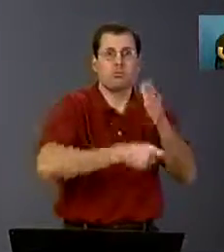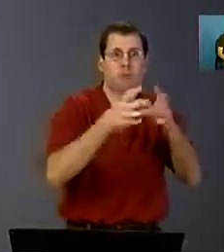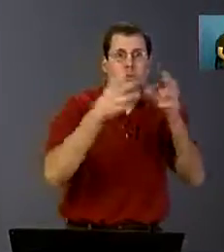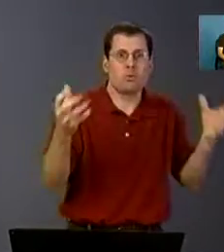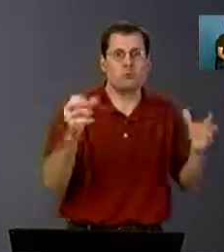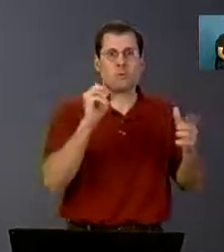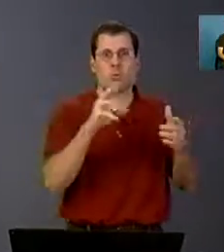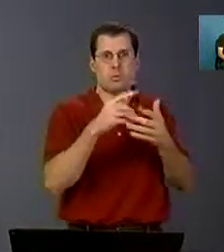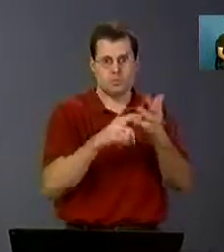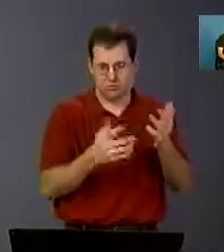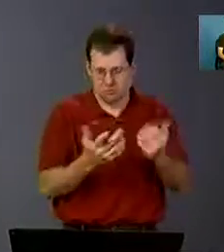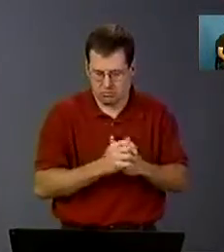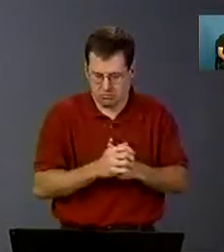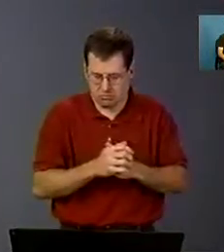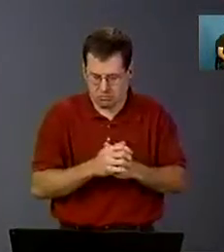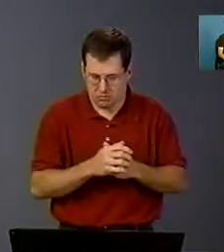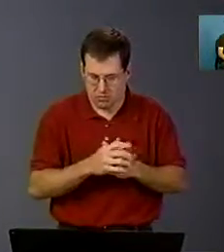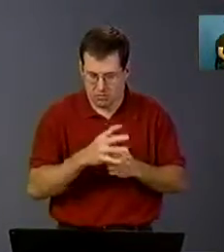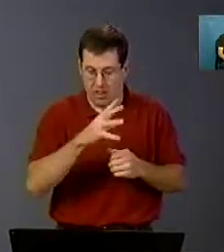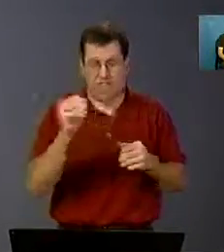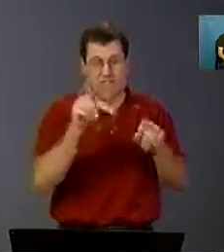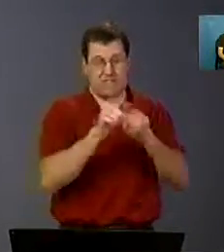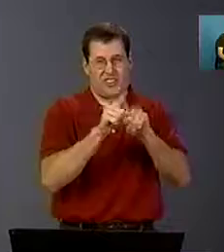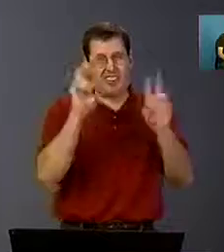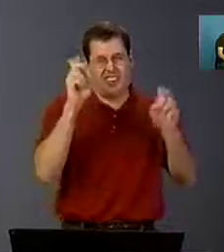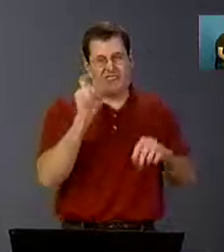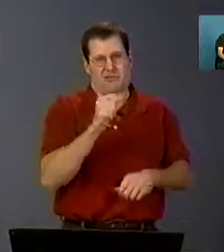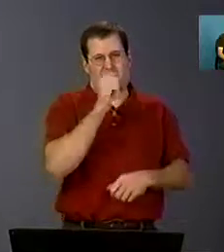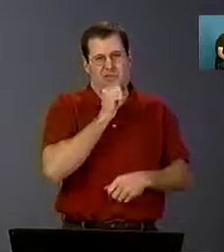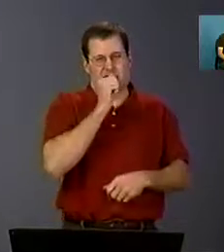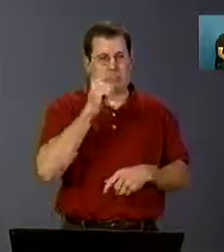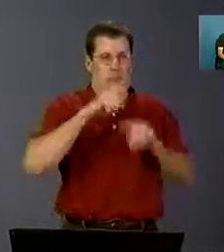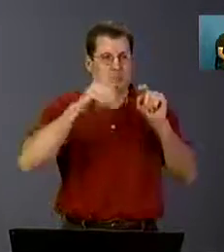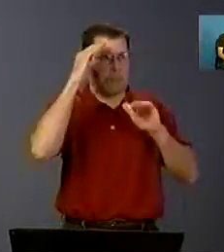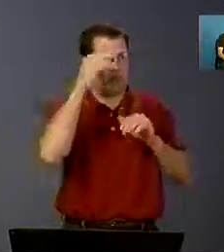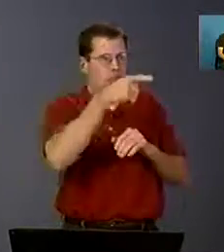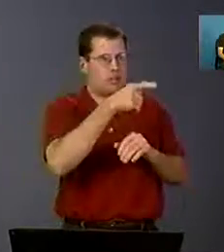Make sure that they write everything down. It's important to give your mechanic all the details and that he can remember them.